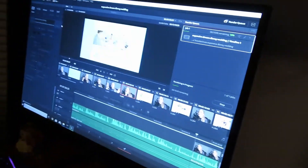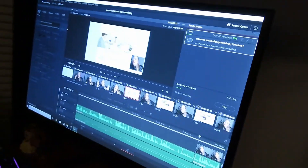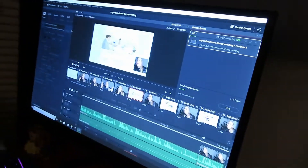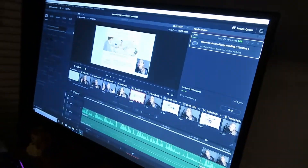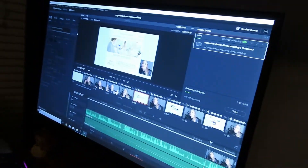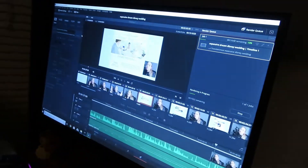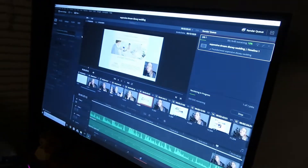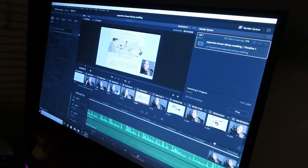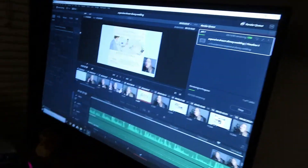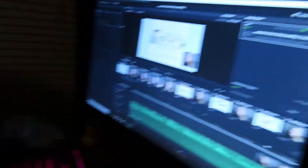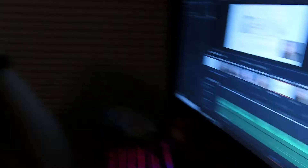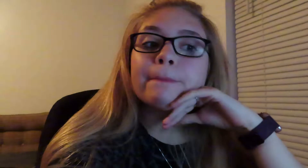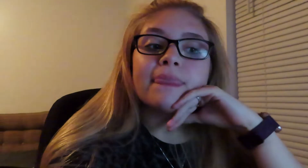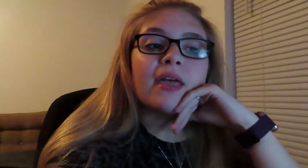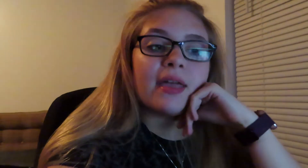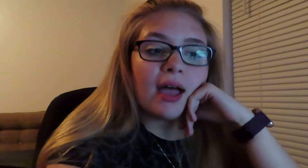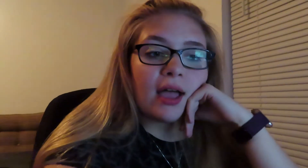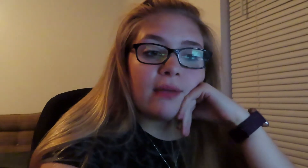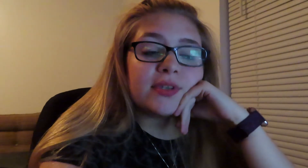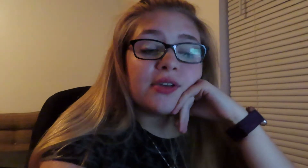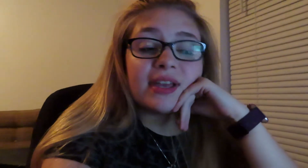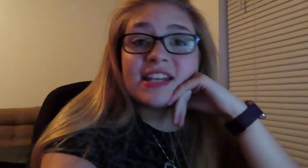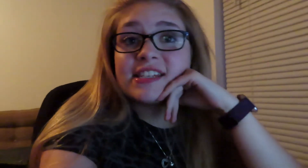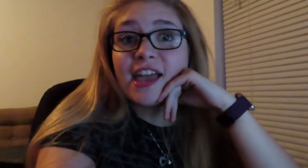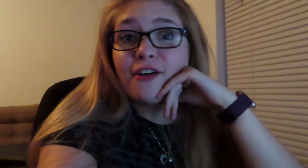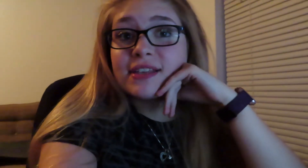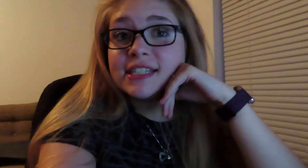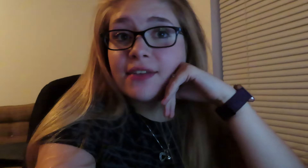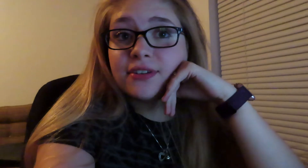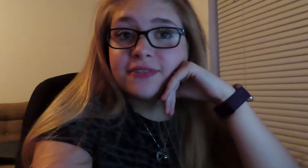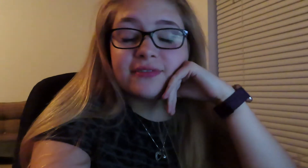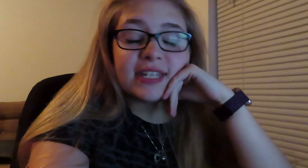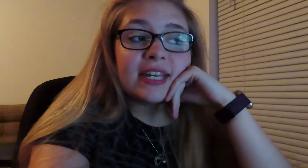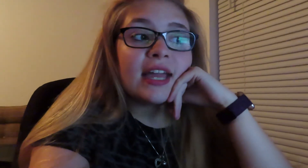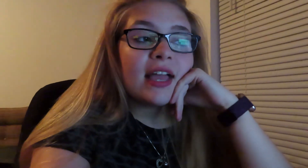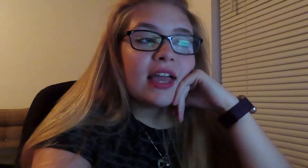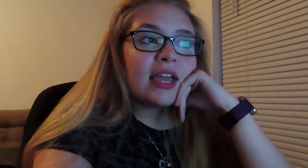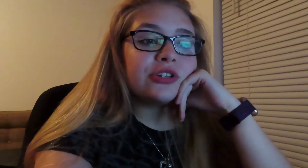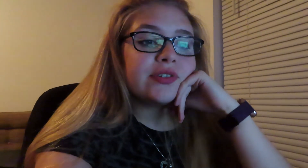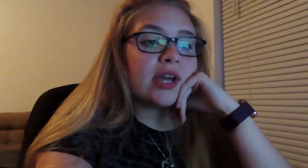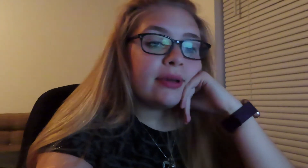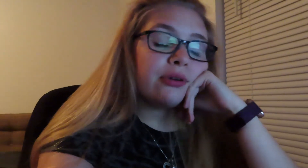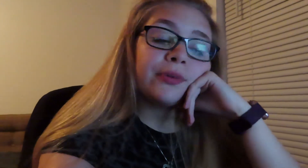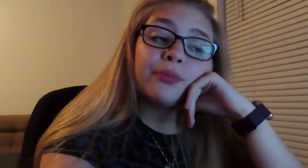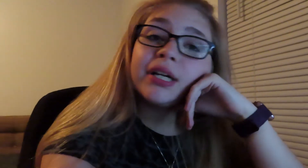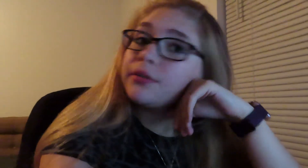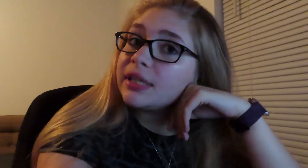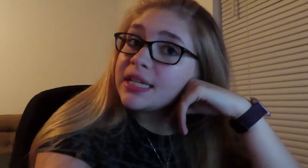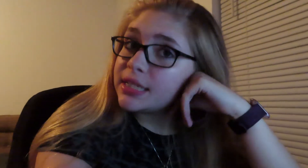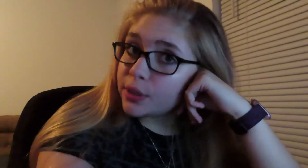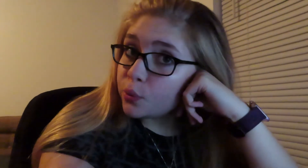right now on the computer um so it is now 7 50 andrew's coming home from work really soon